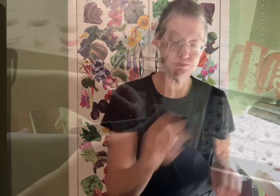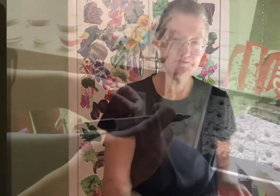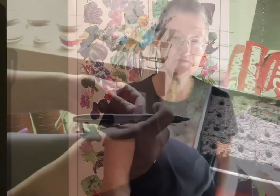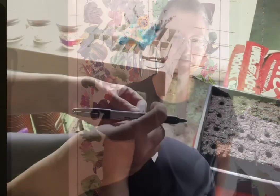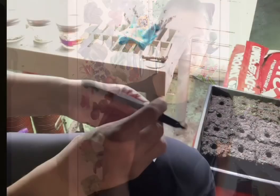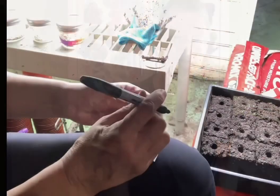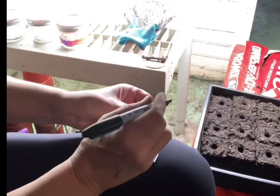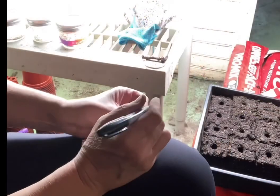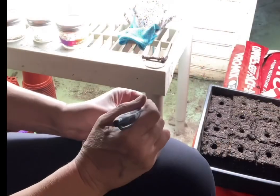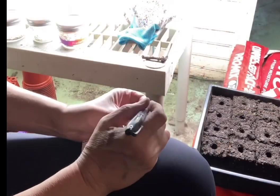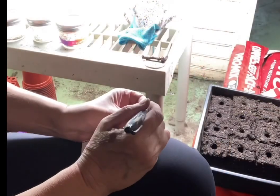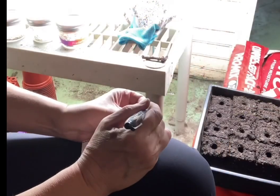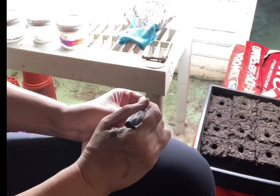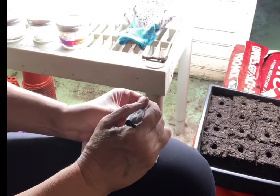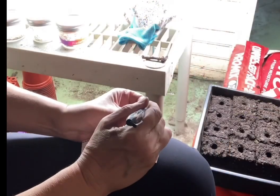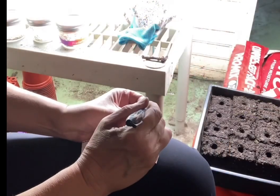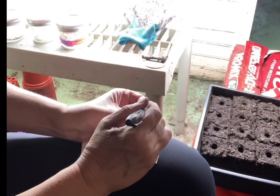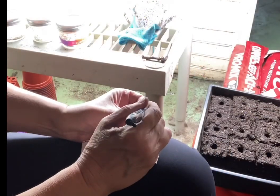to plant.